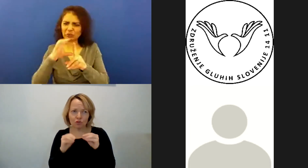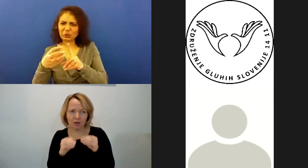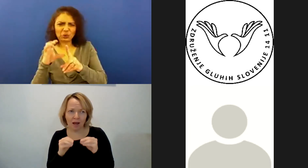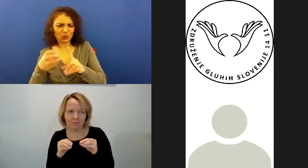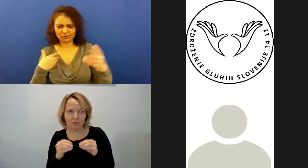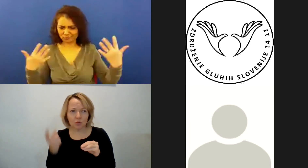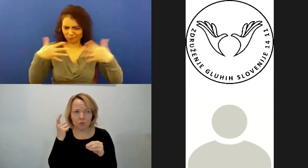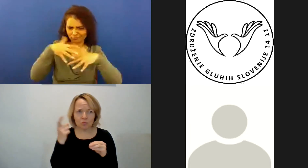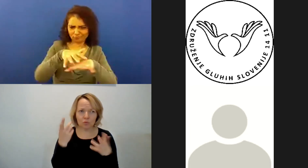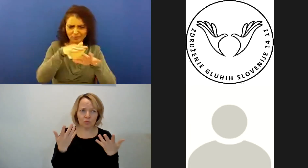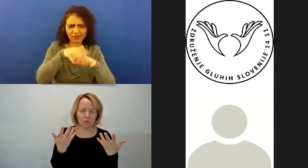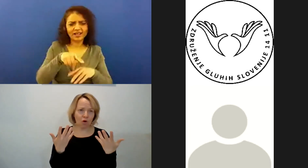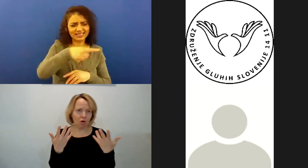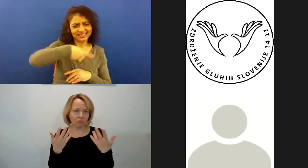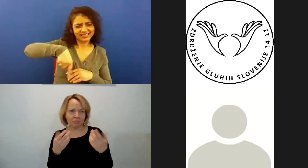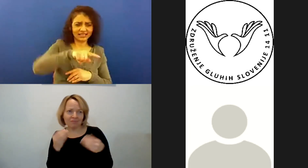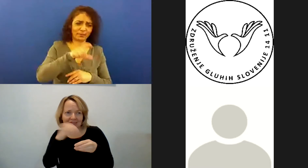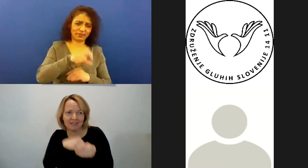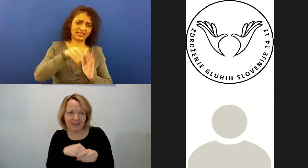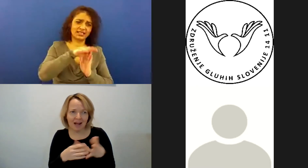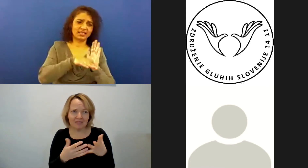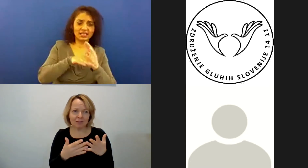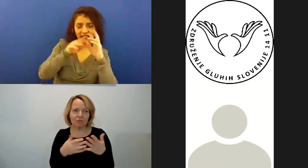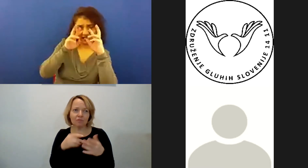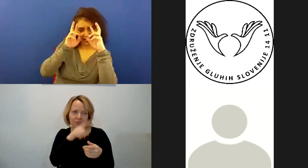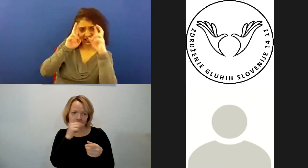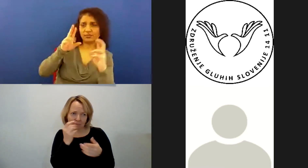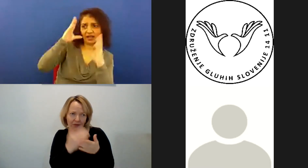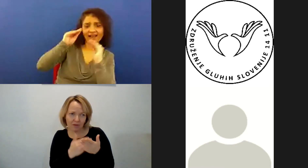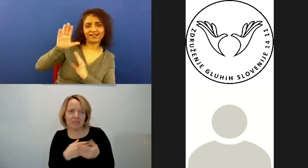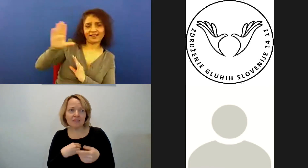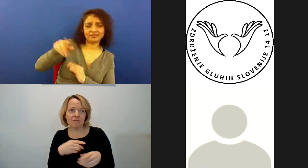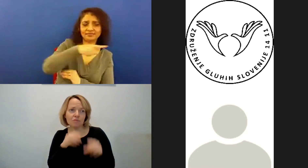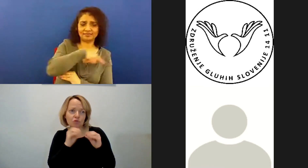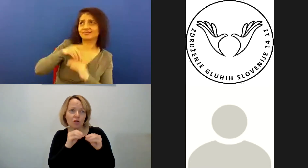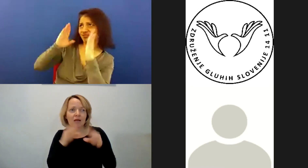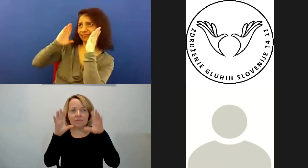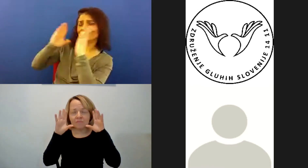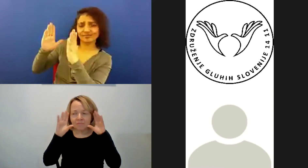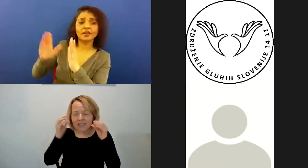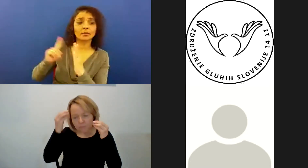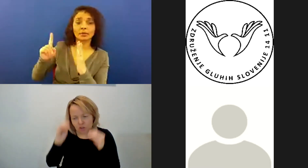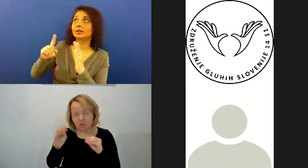To integrate in Dutch society, to teach them about Dutch hearing culture.